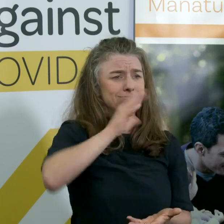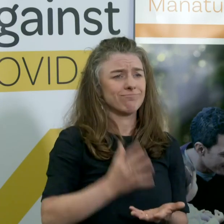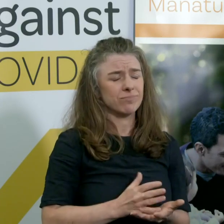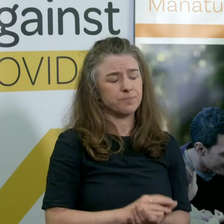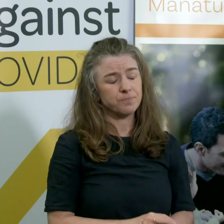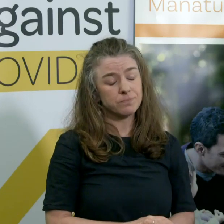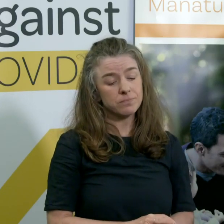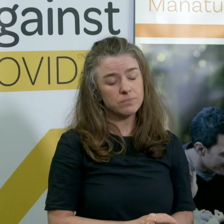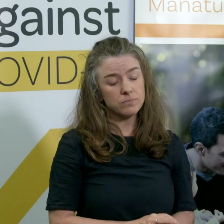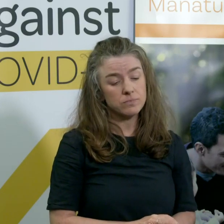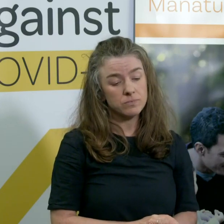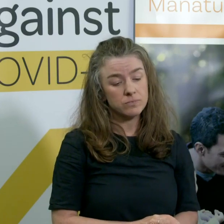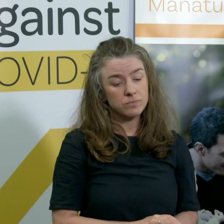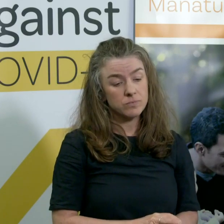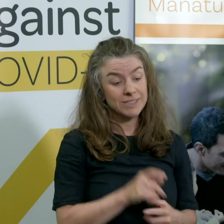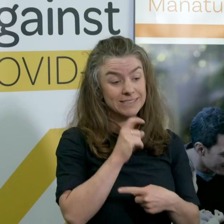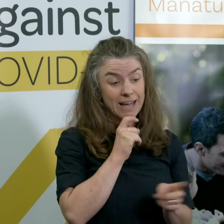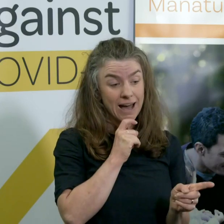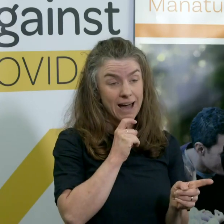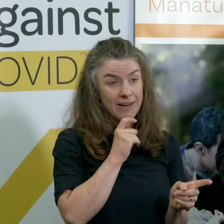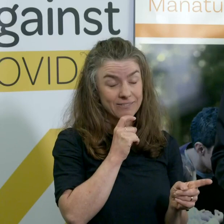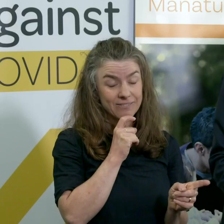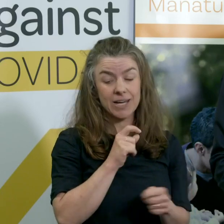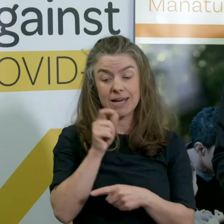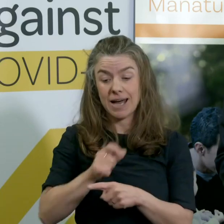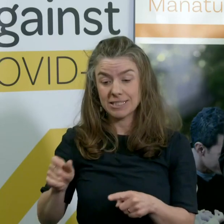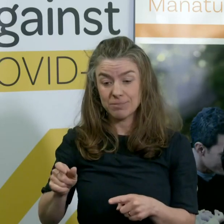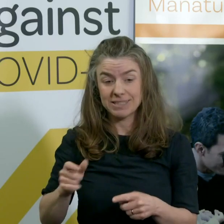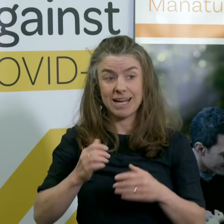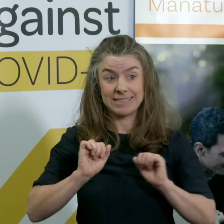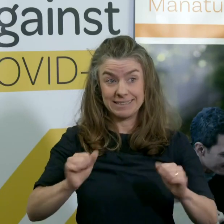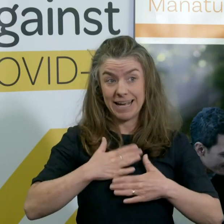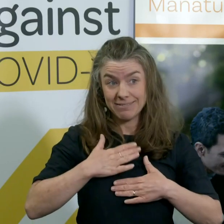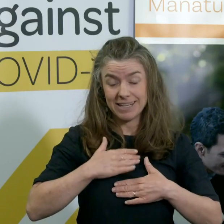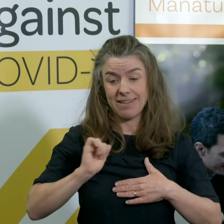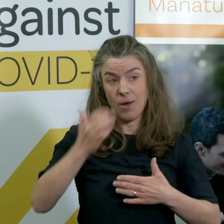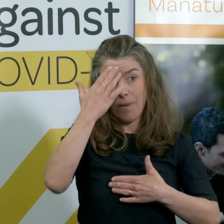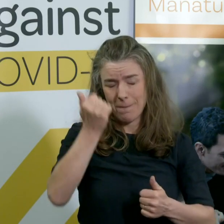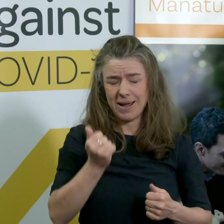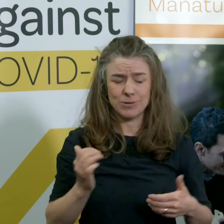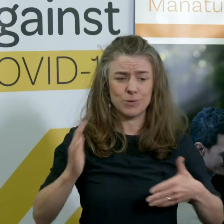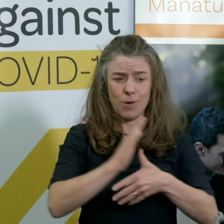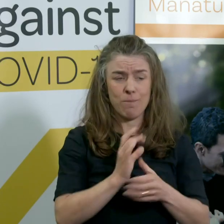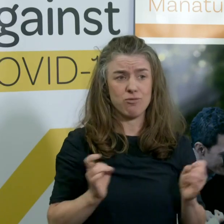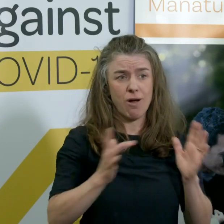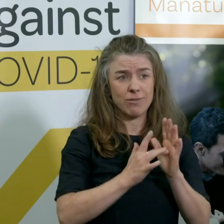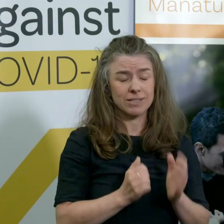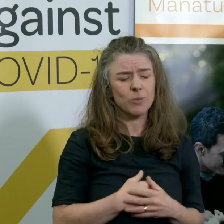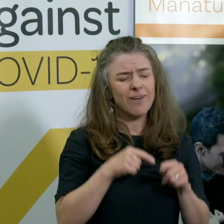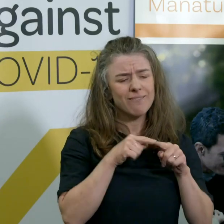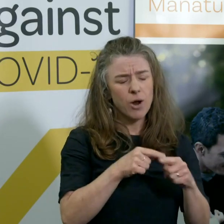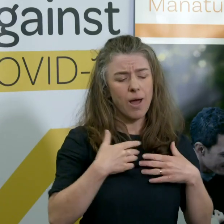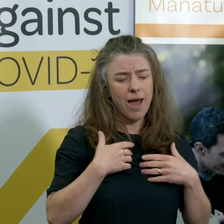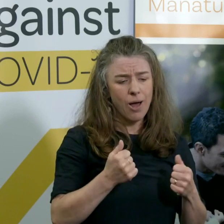The safety and well-being of our staff and customers are our top priority, and we're following health and safety